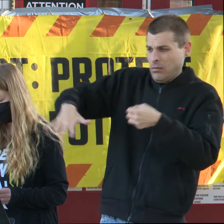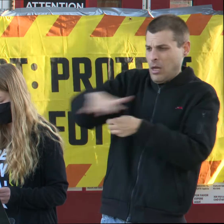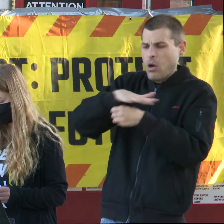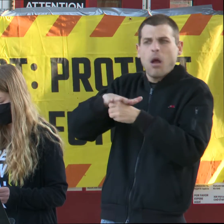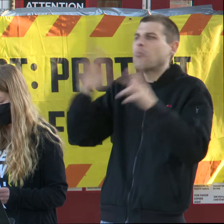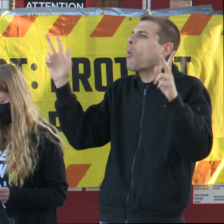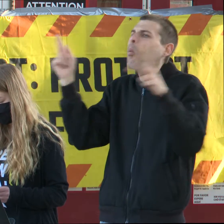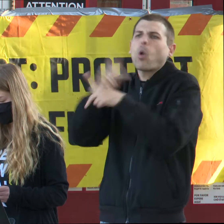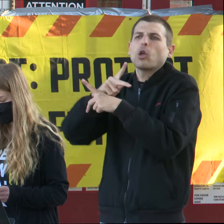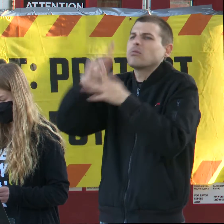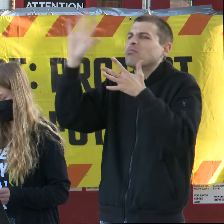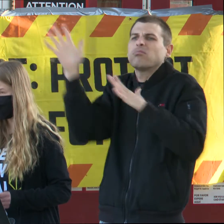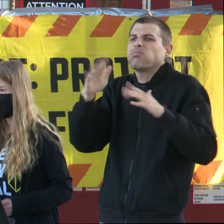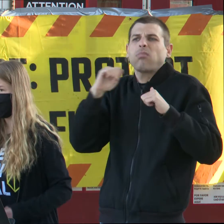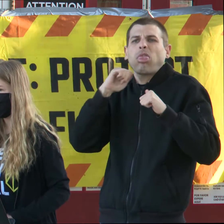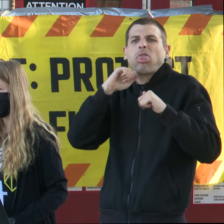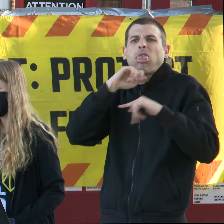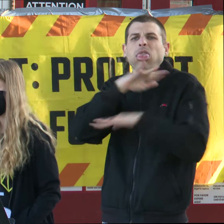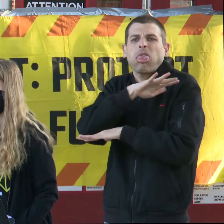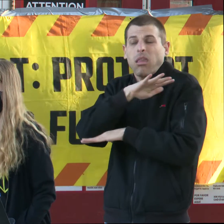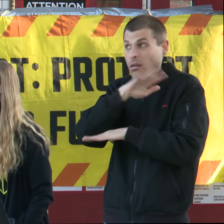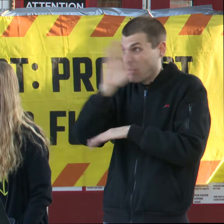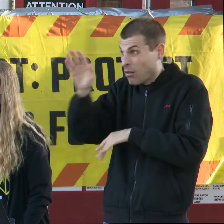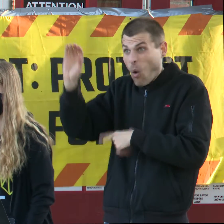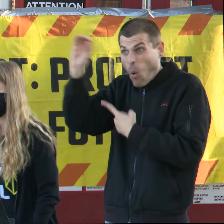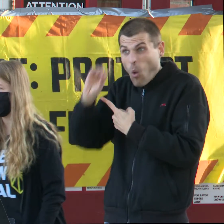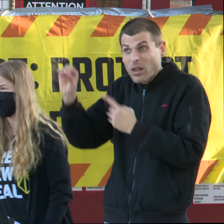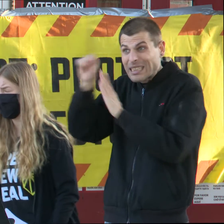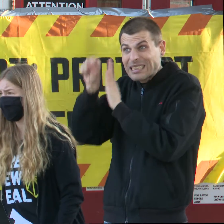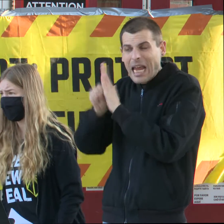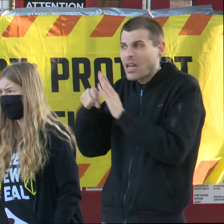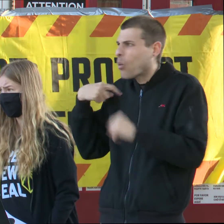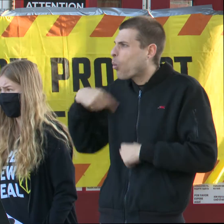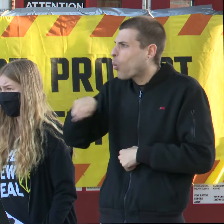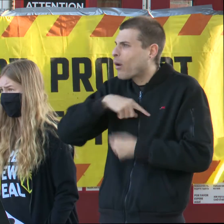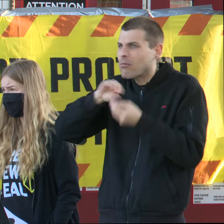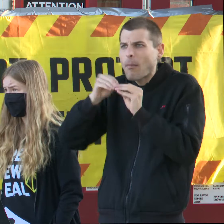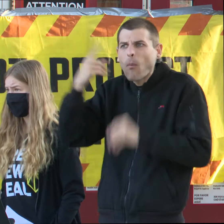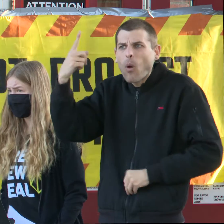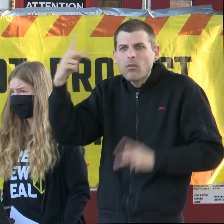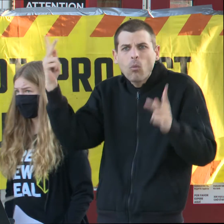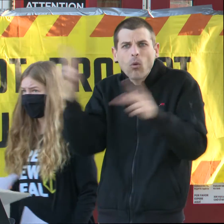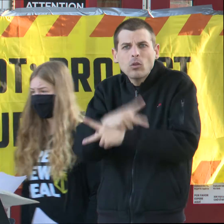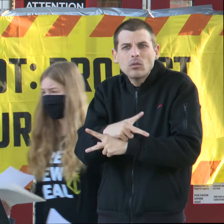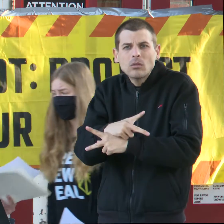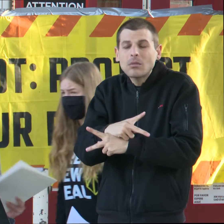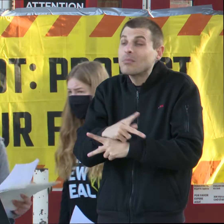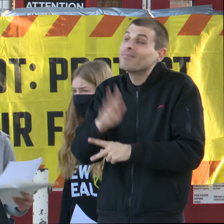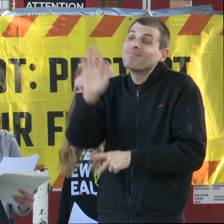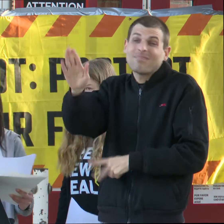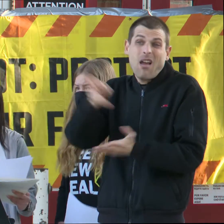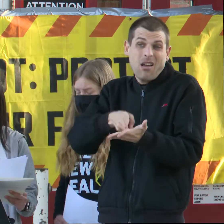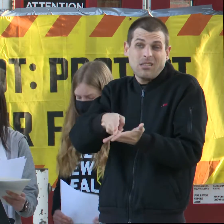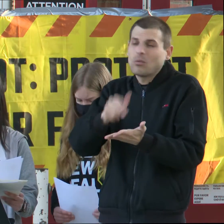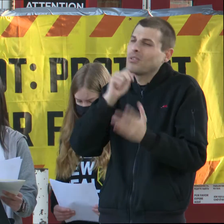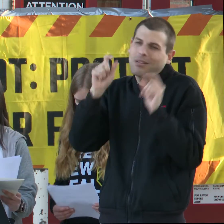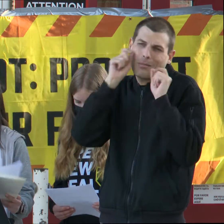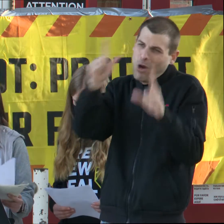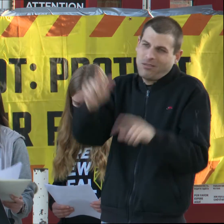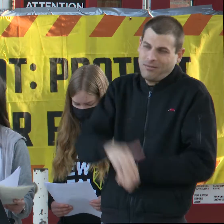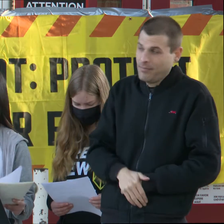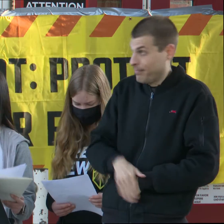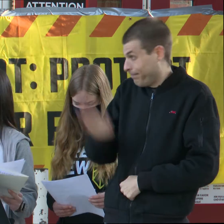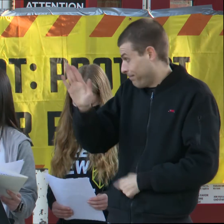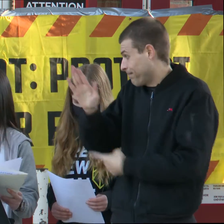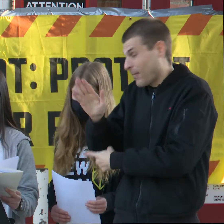the entire state. But to be honest, that didn't come as much of a surprise. When we would bike to school, it would